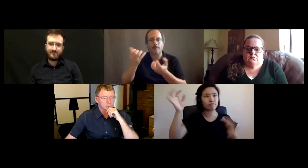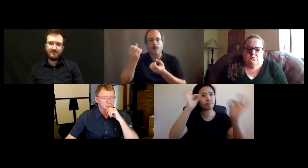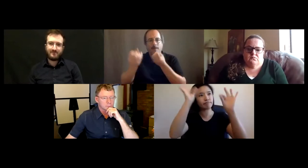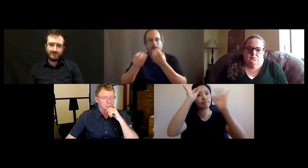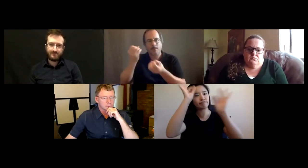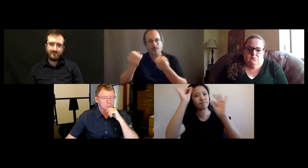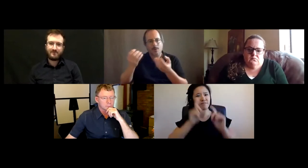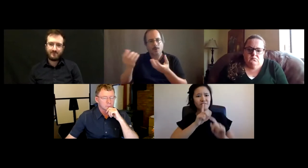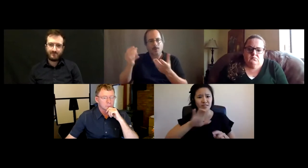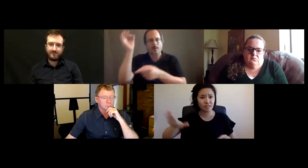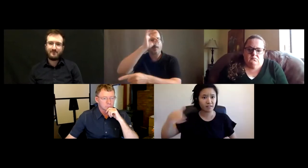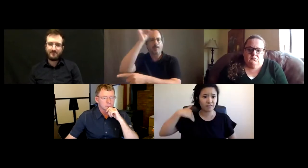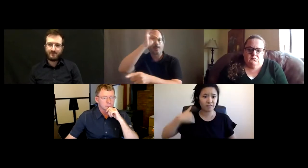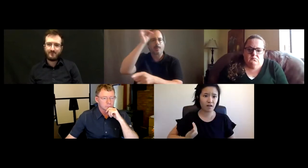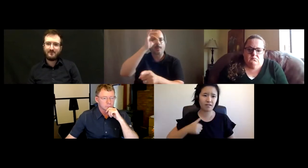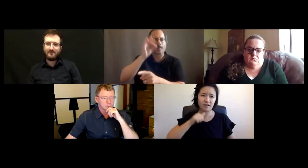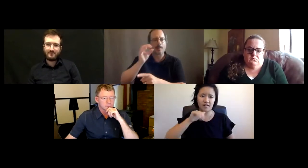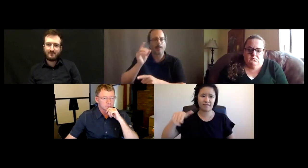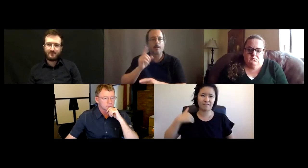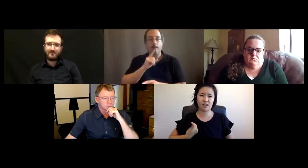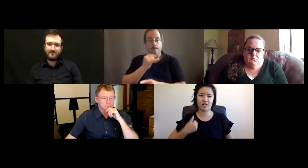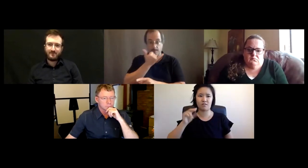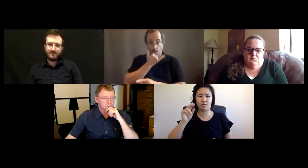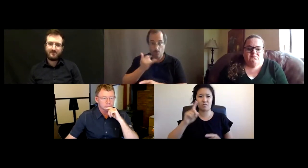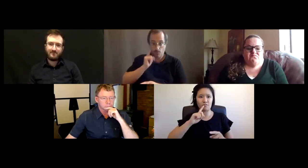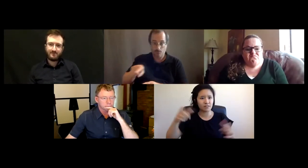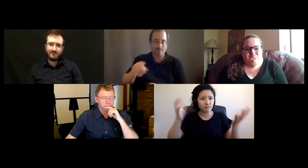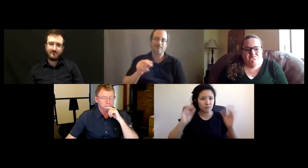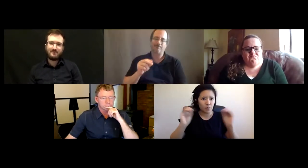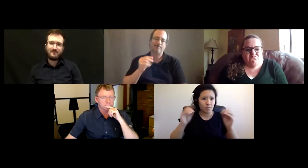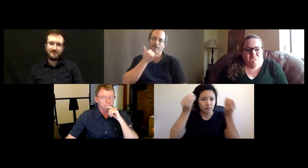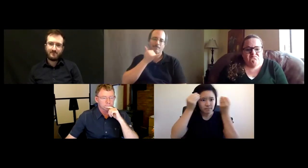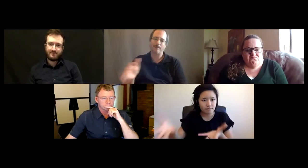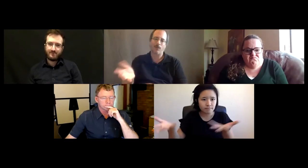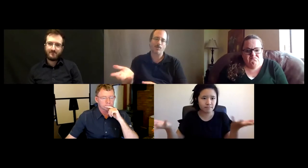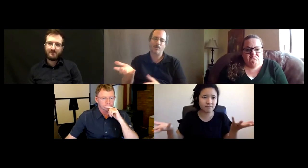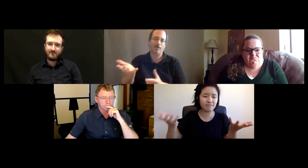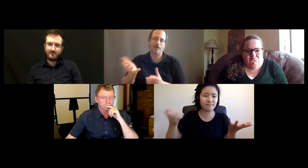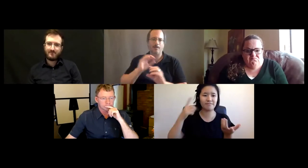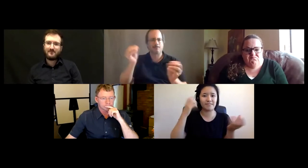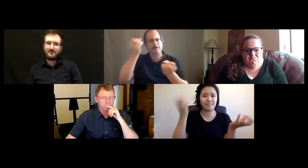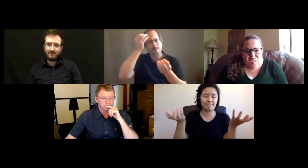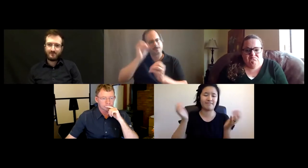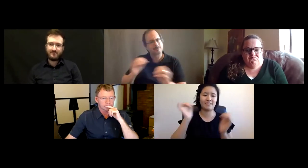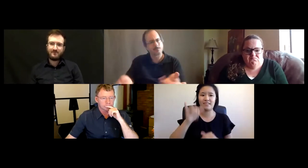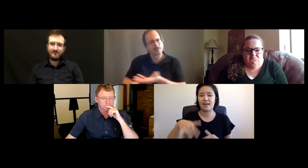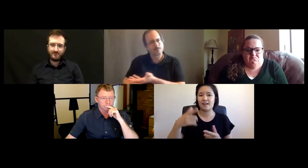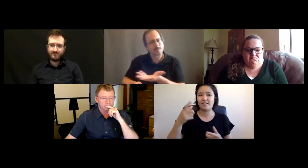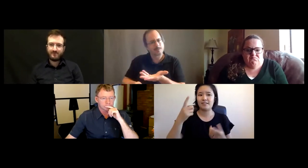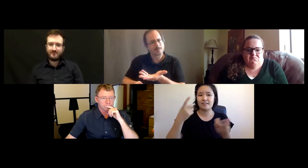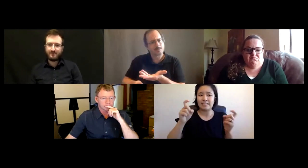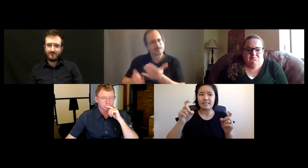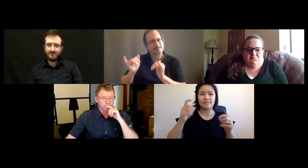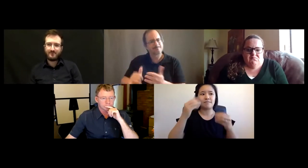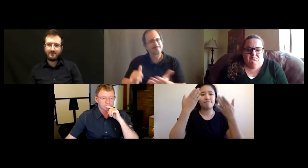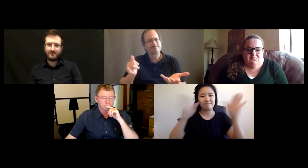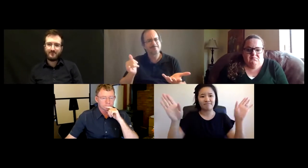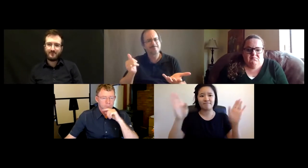all of these things. Information is withheld from them to no fault of theirs, but information is not